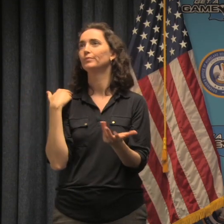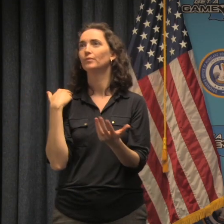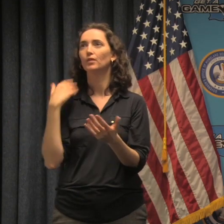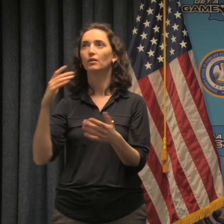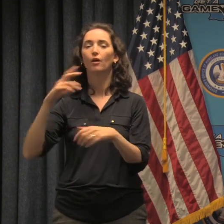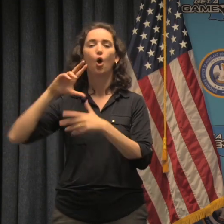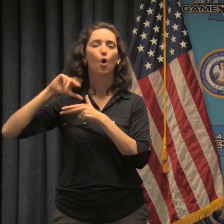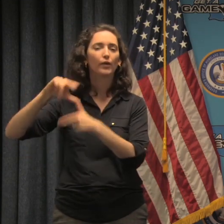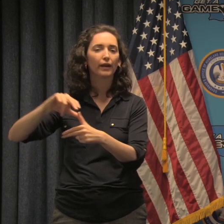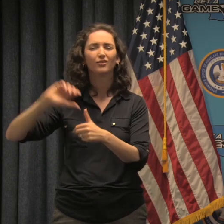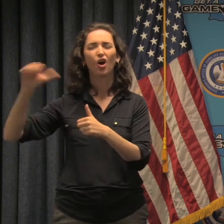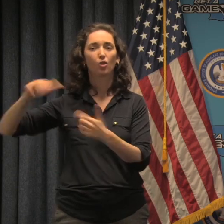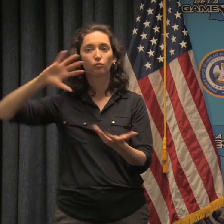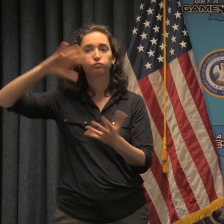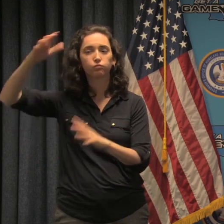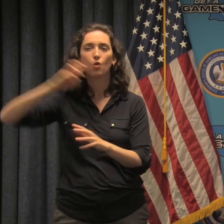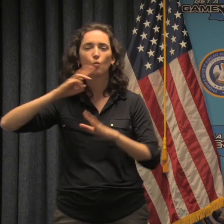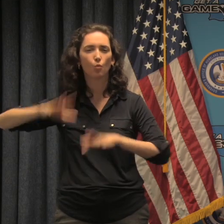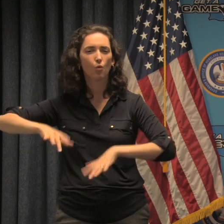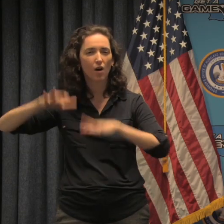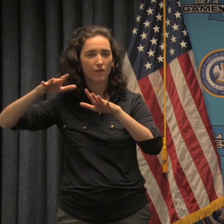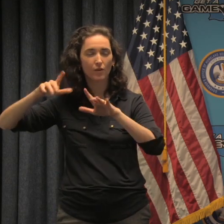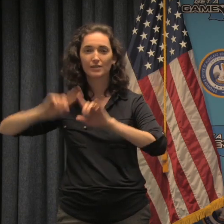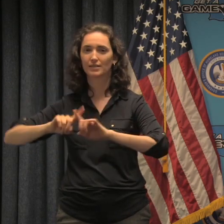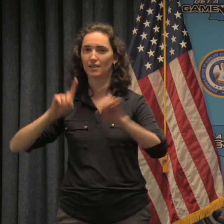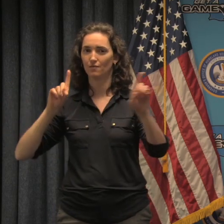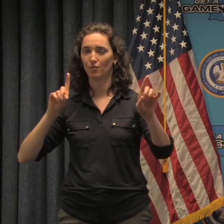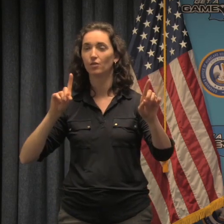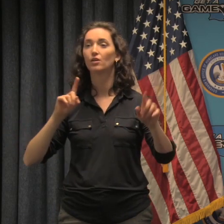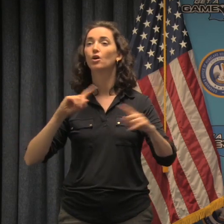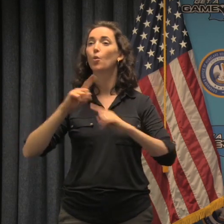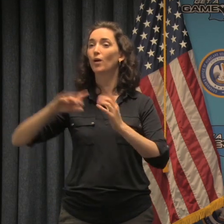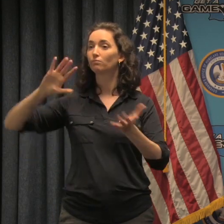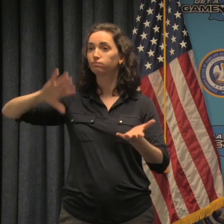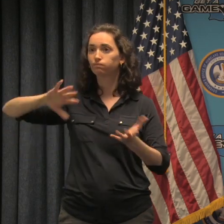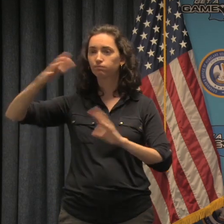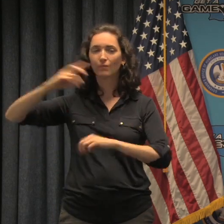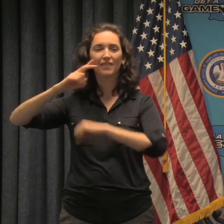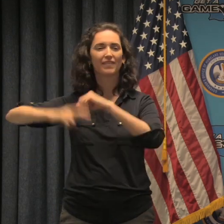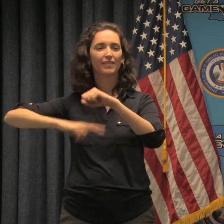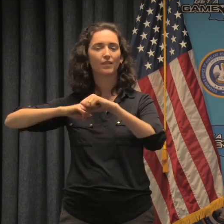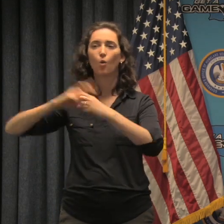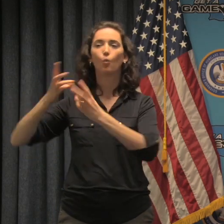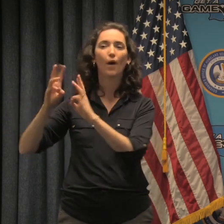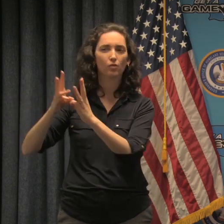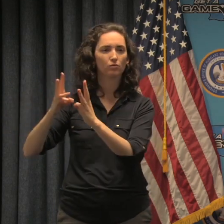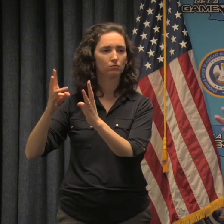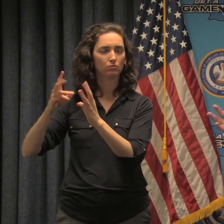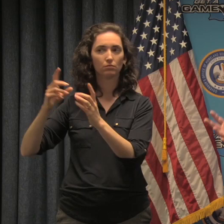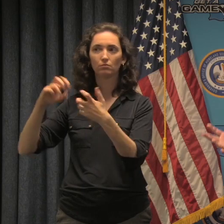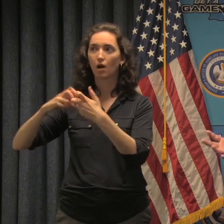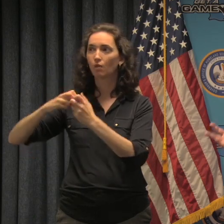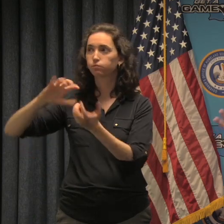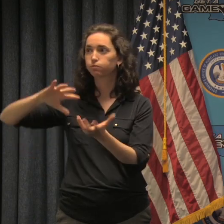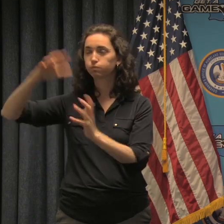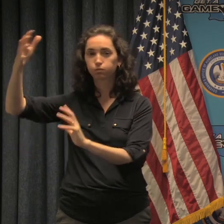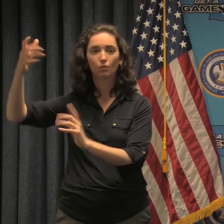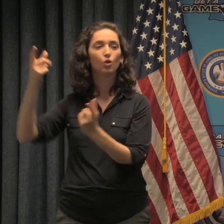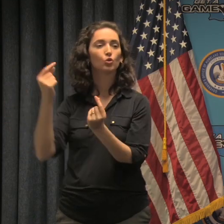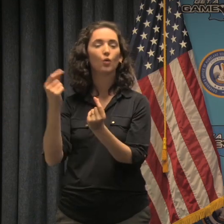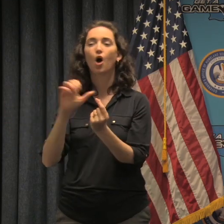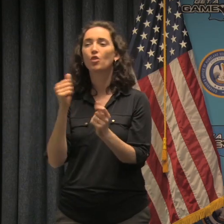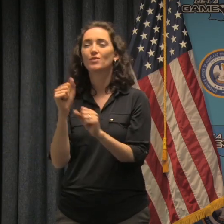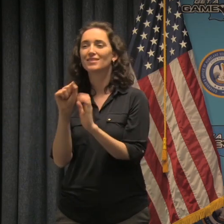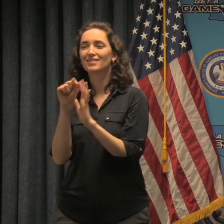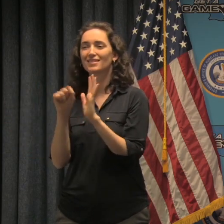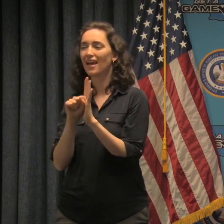natural disaster. In a time of a natural disaster, you typically get the attention of sister states